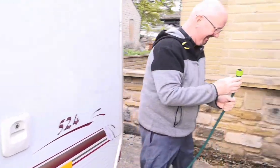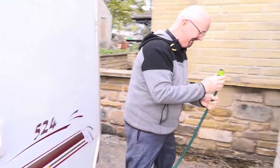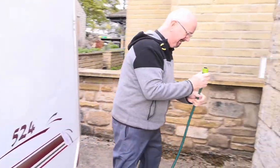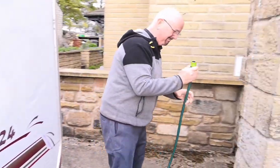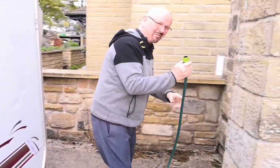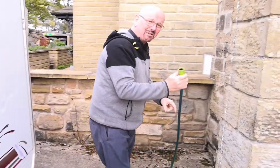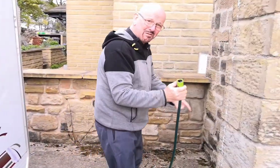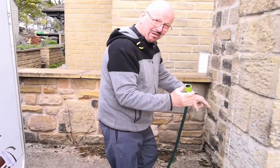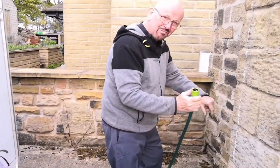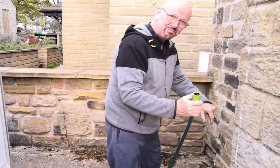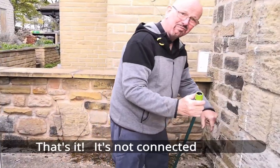That's it,